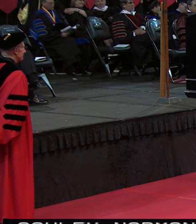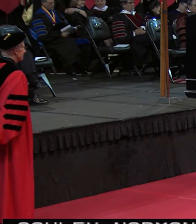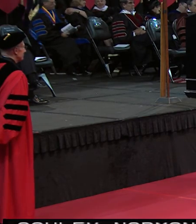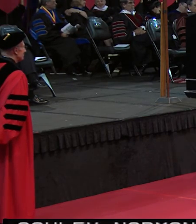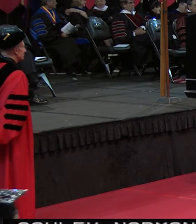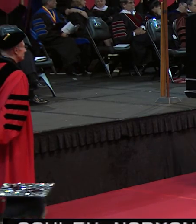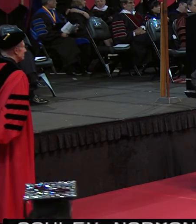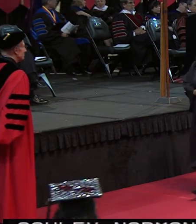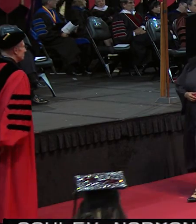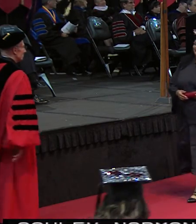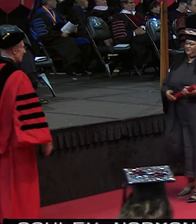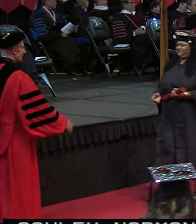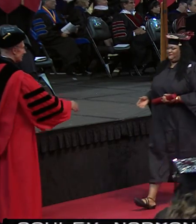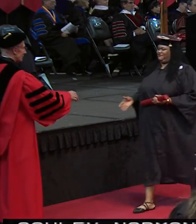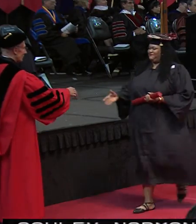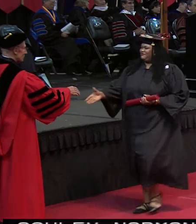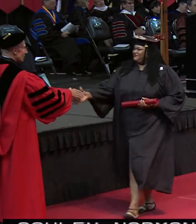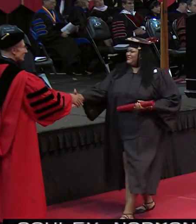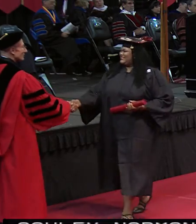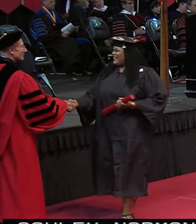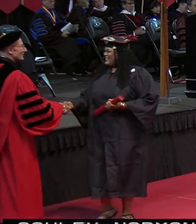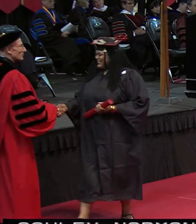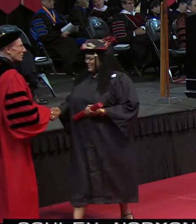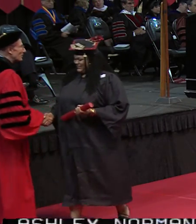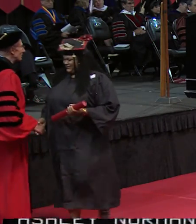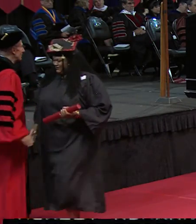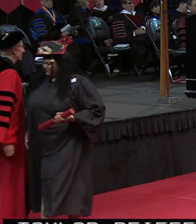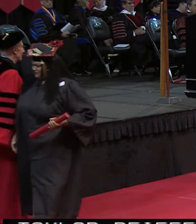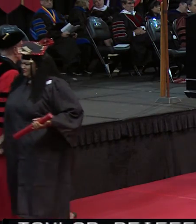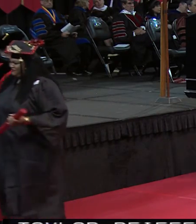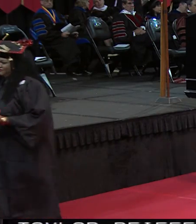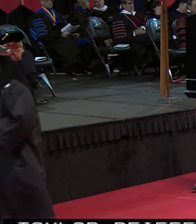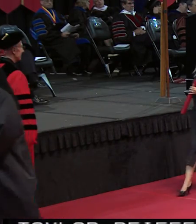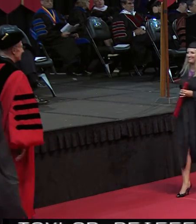Stacy Denise Perkins.